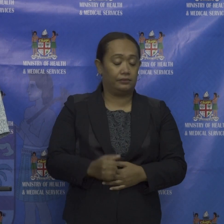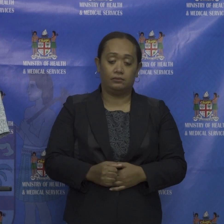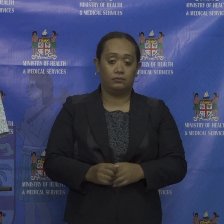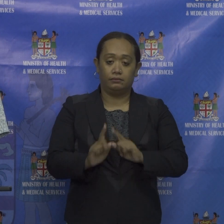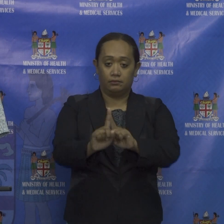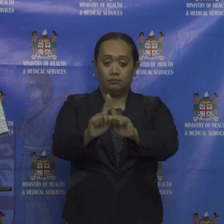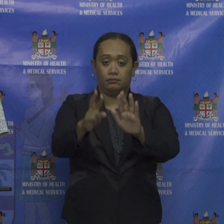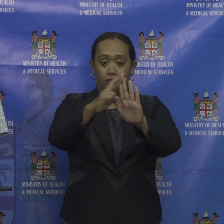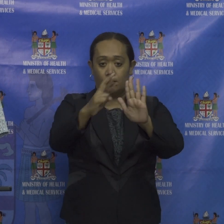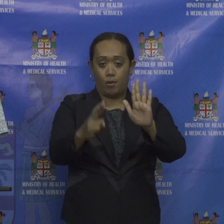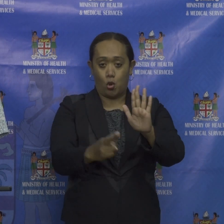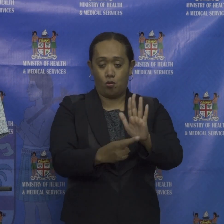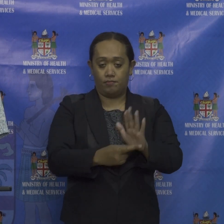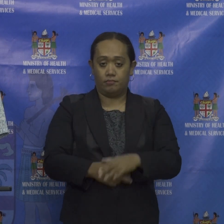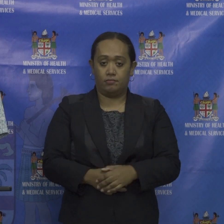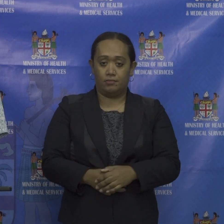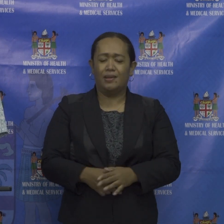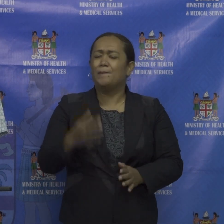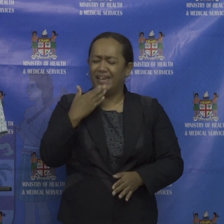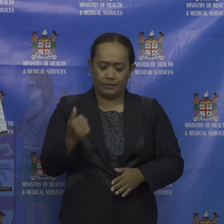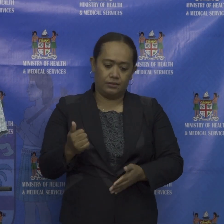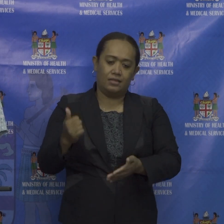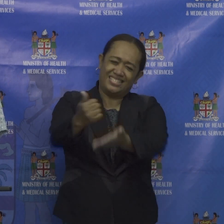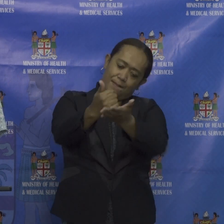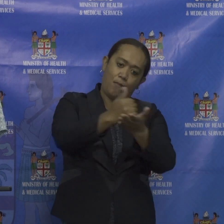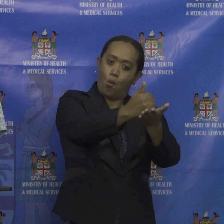with support from all government departments